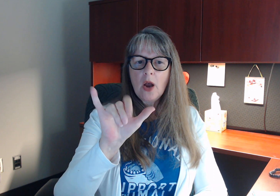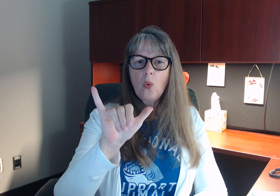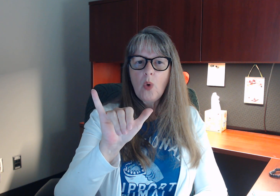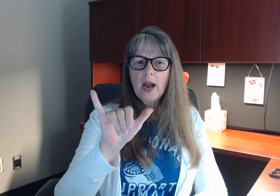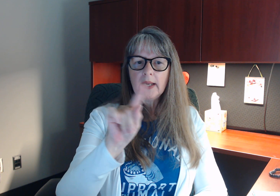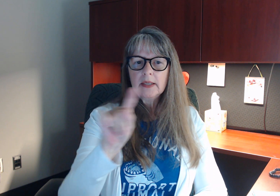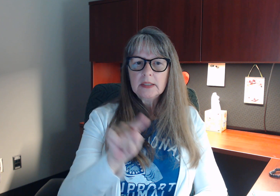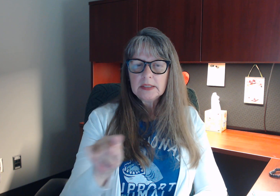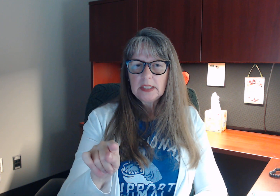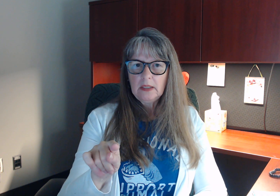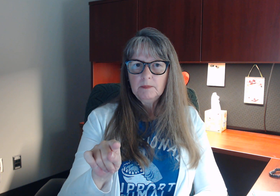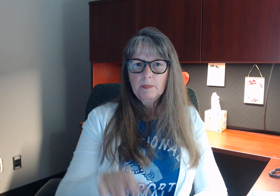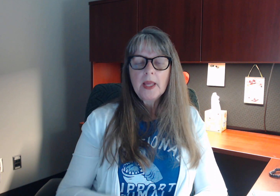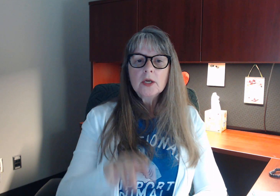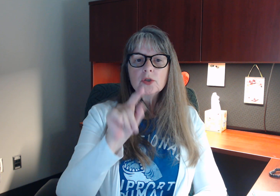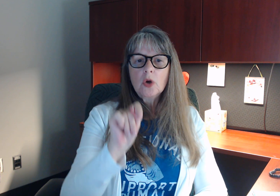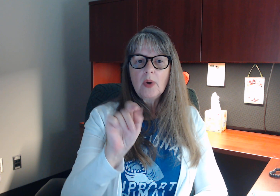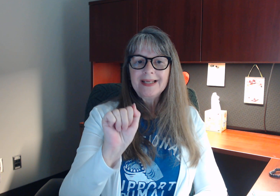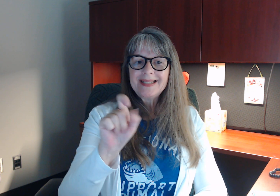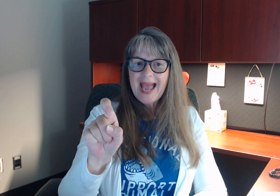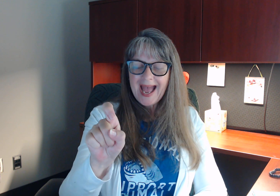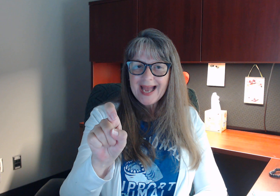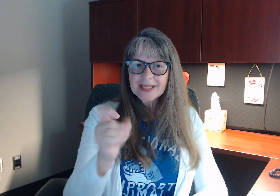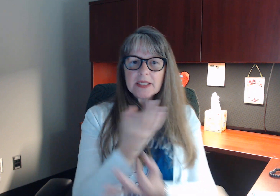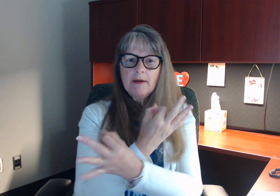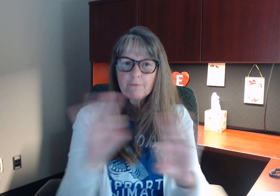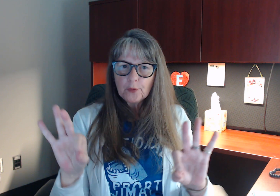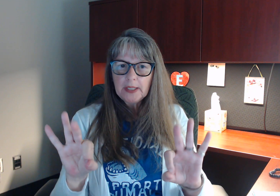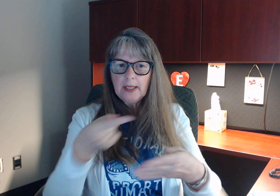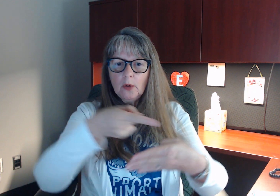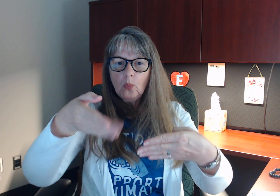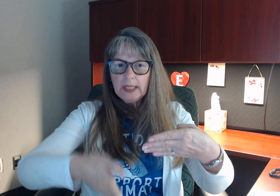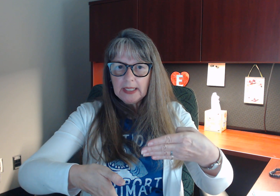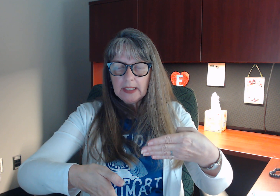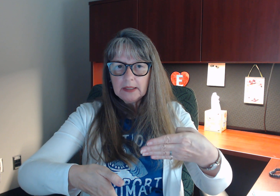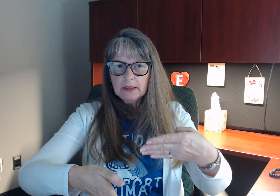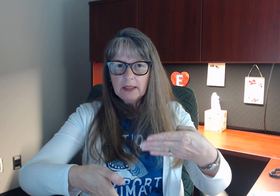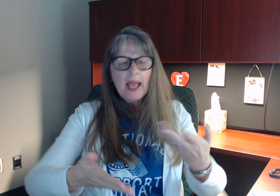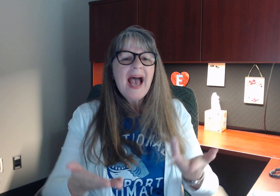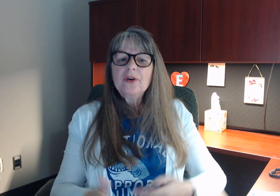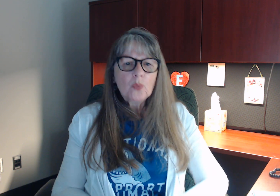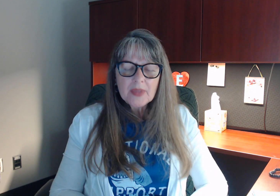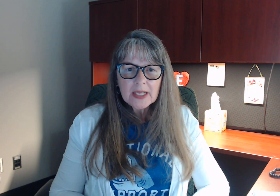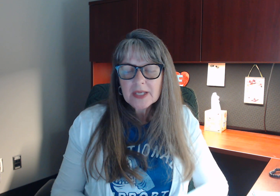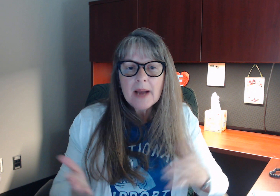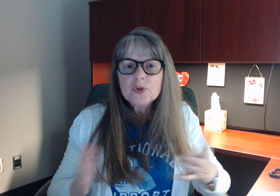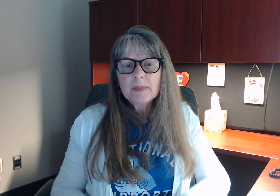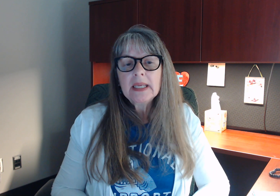Y, and Z. So a tax-free weekend. I don't know when that is. I'm just making this